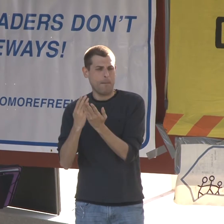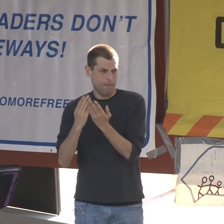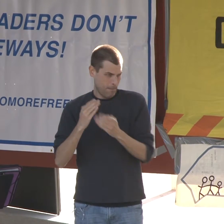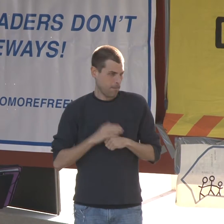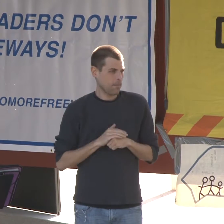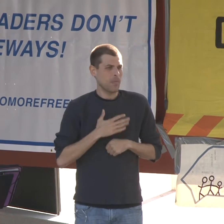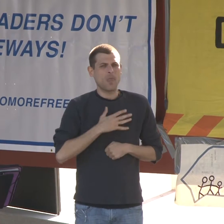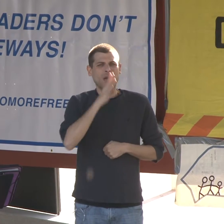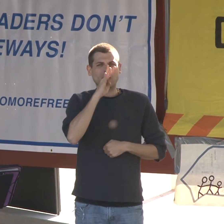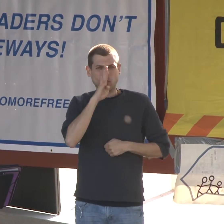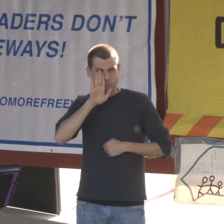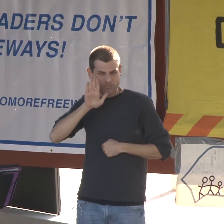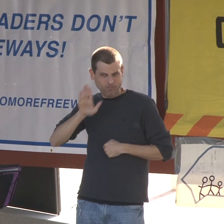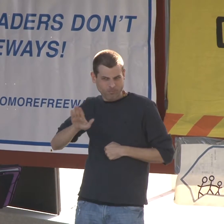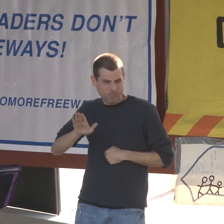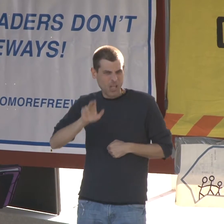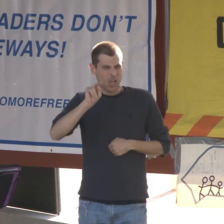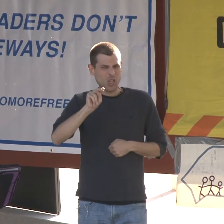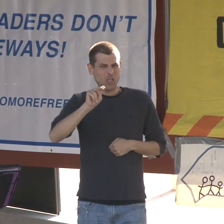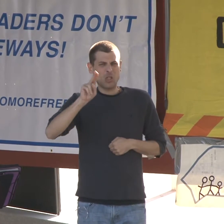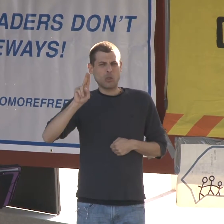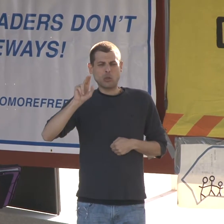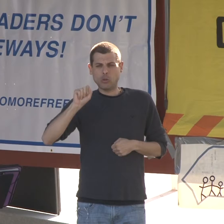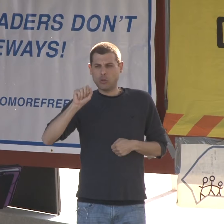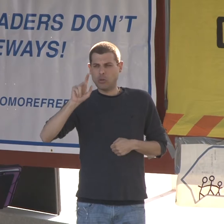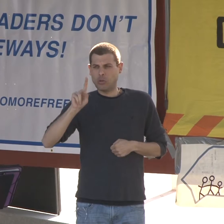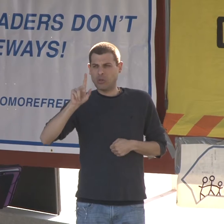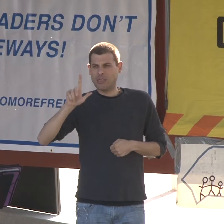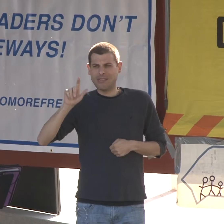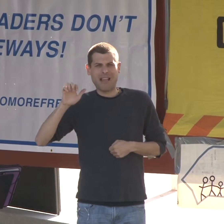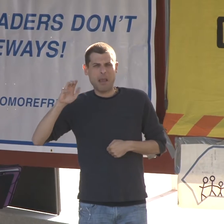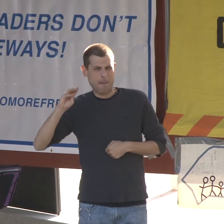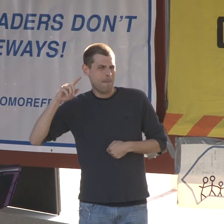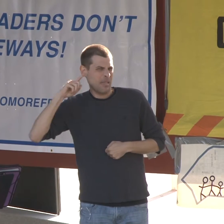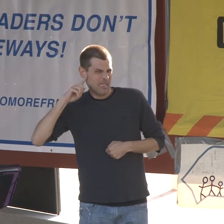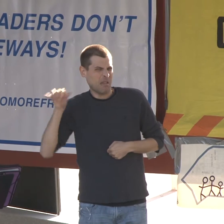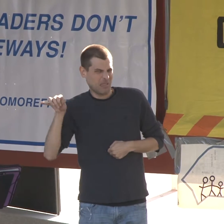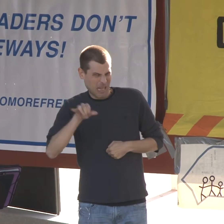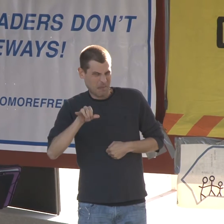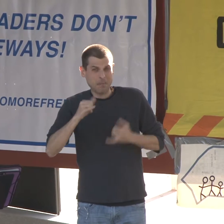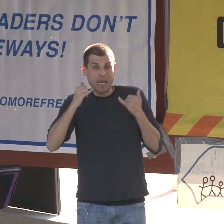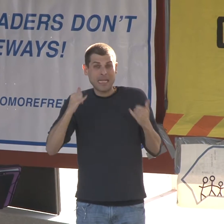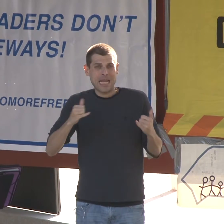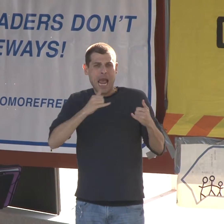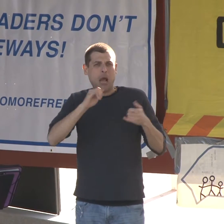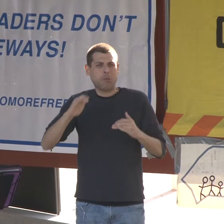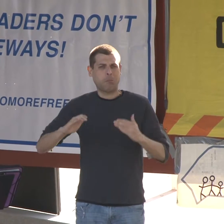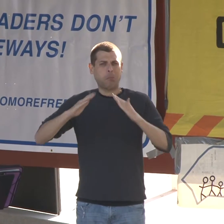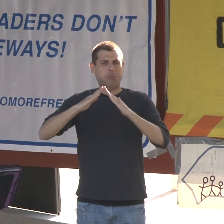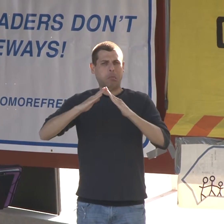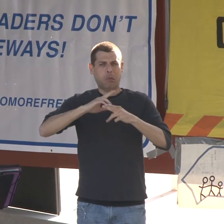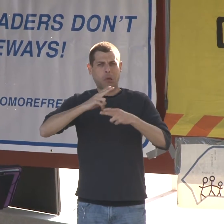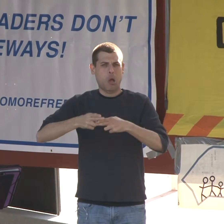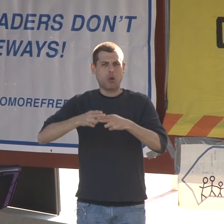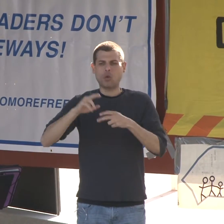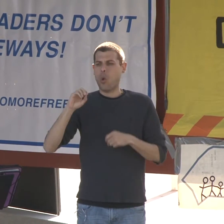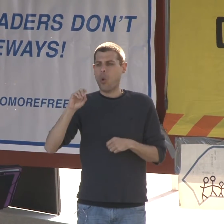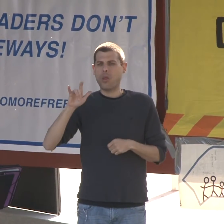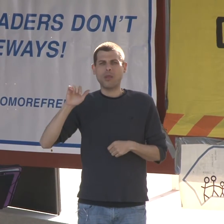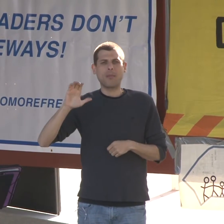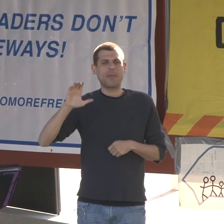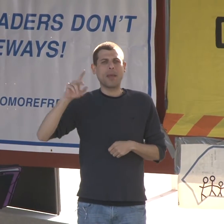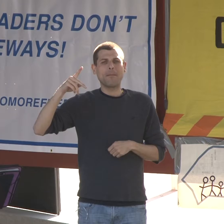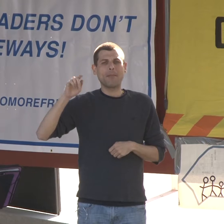is Nusqualium, and we are indigenous to the Salish Sea on what is now called the Olympic Peninsula in Washington